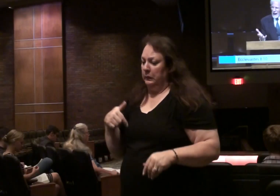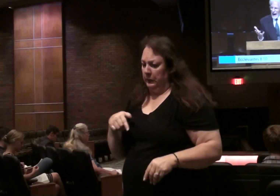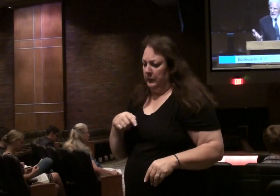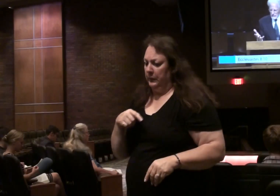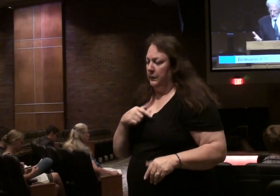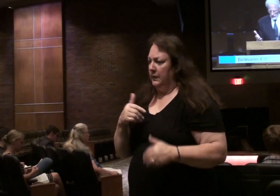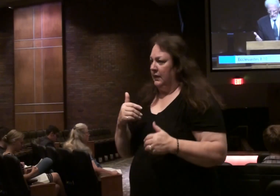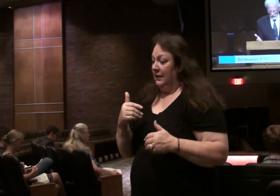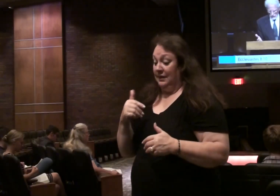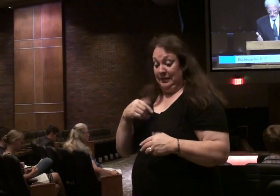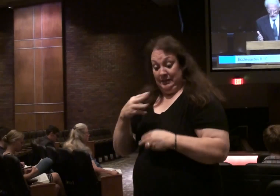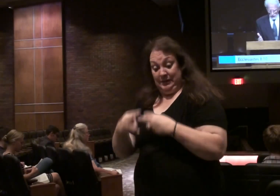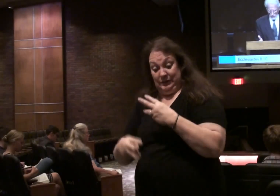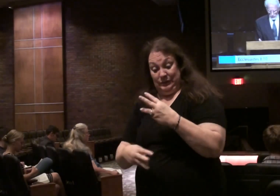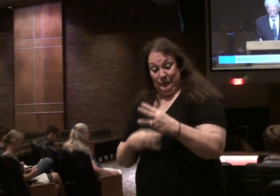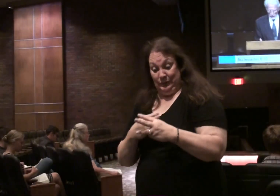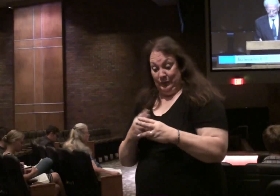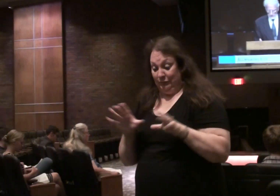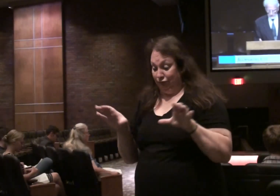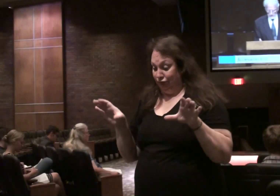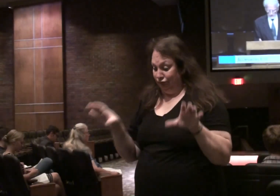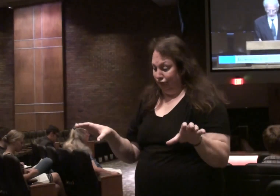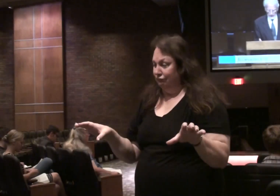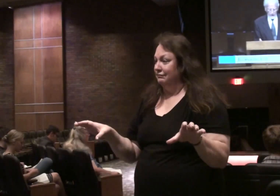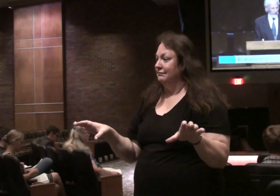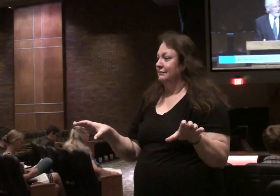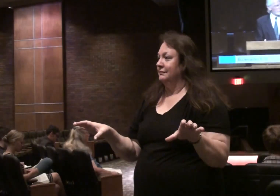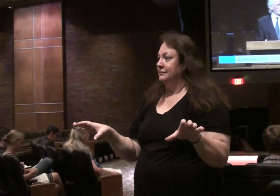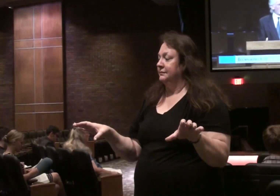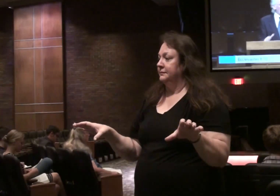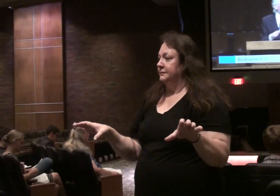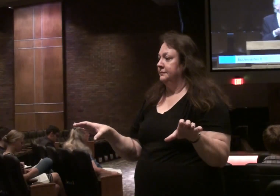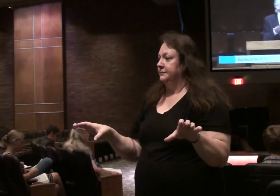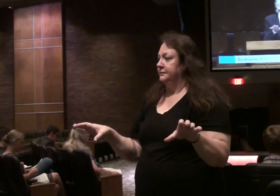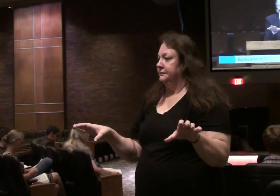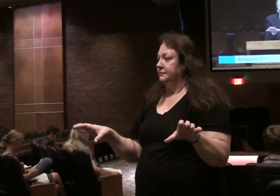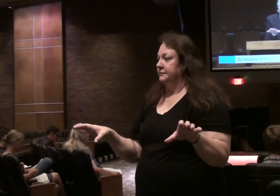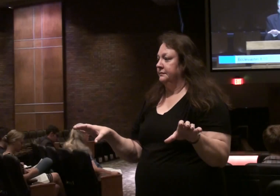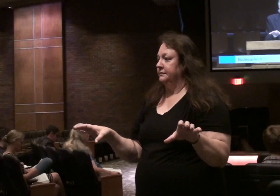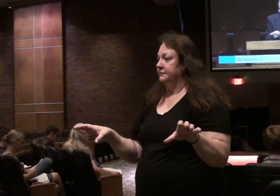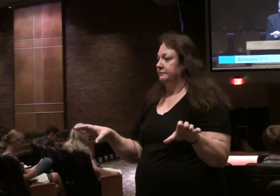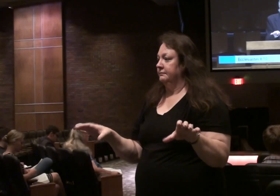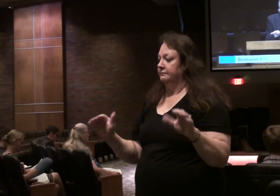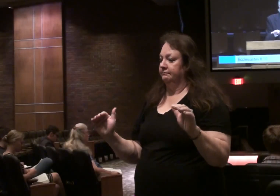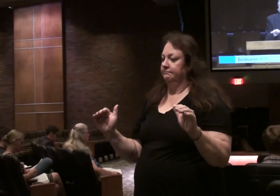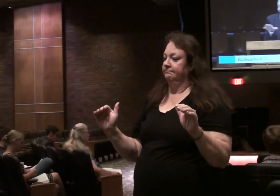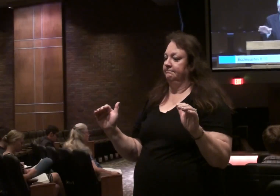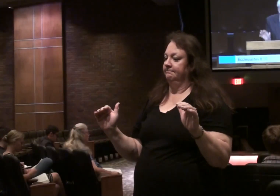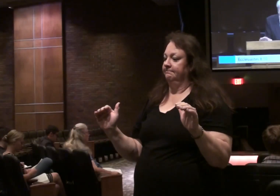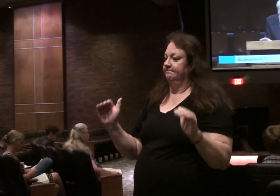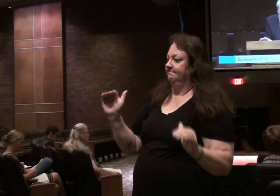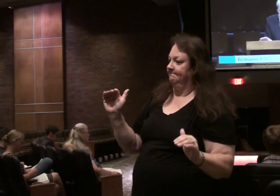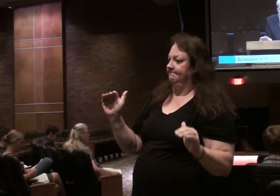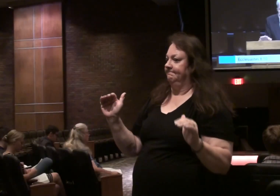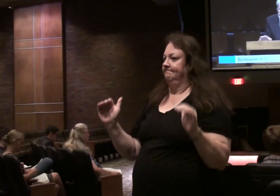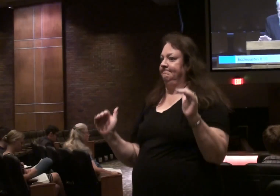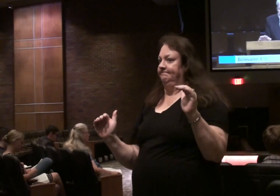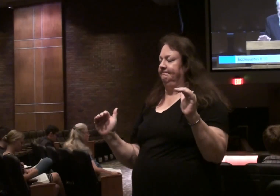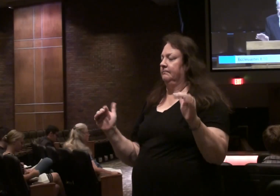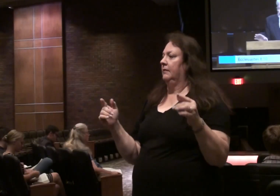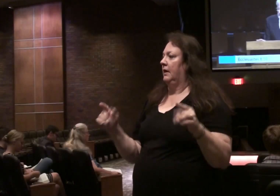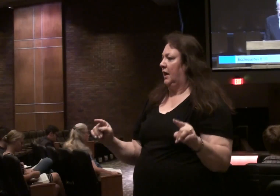we have in this world. And that leads to inequities,